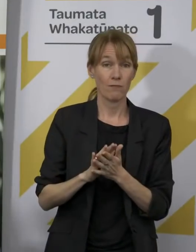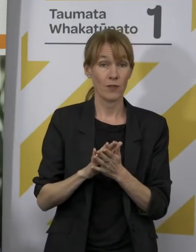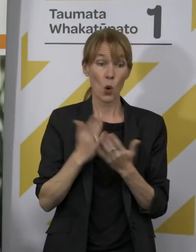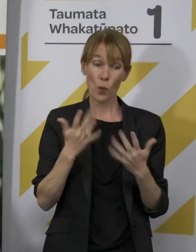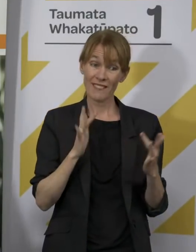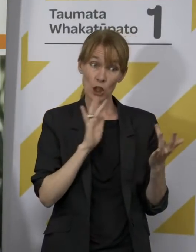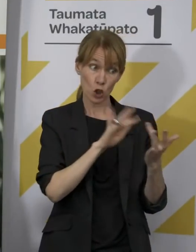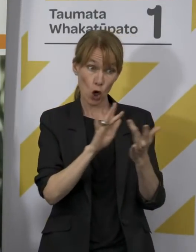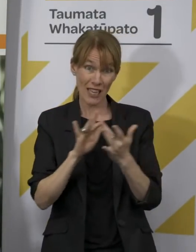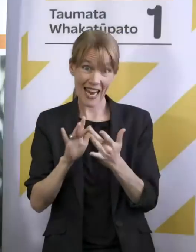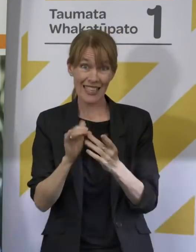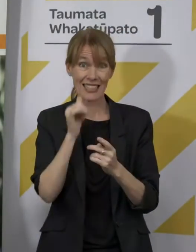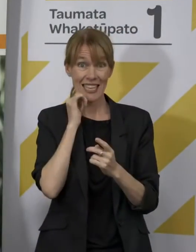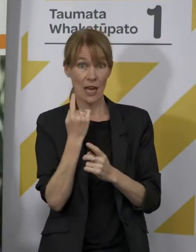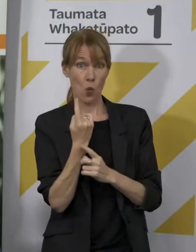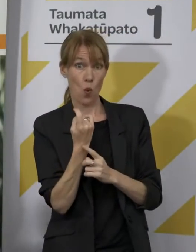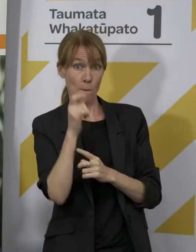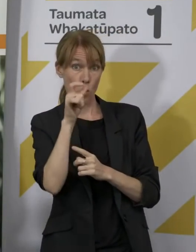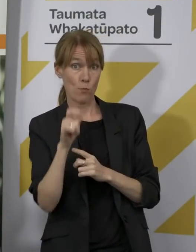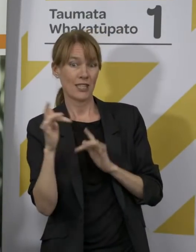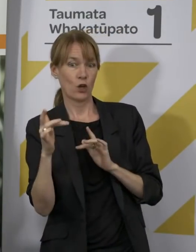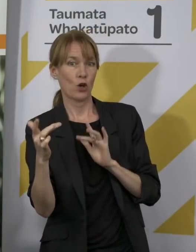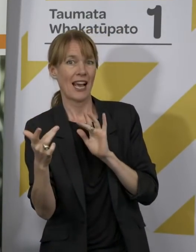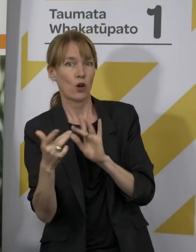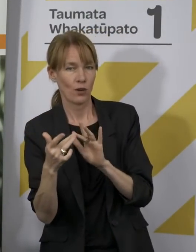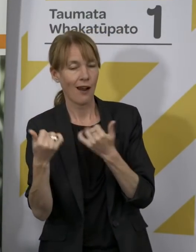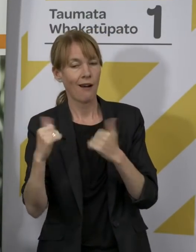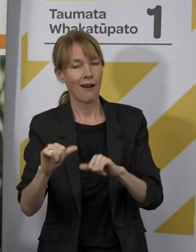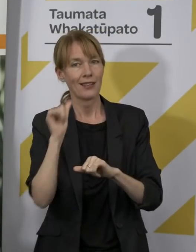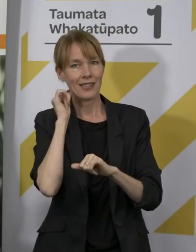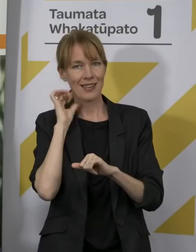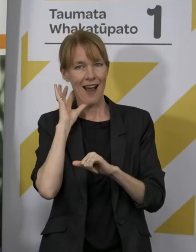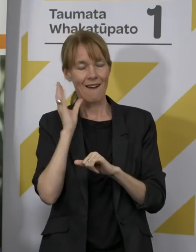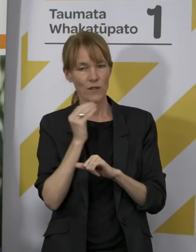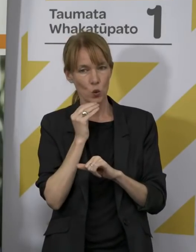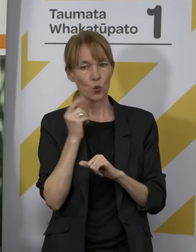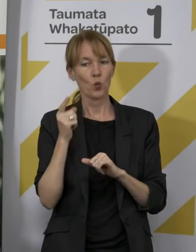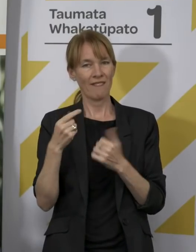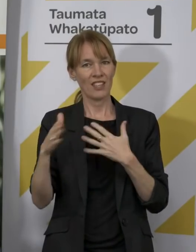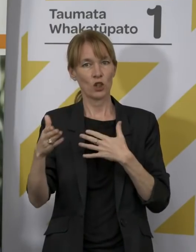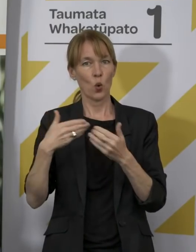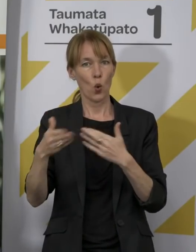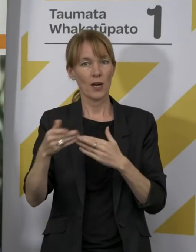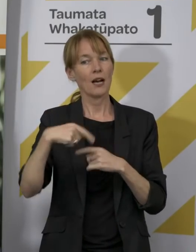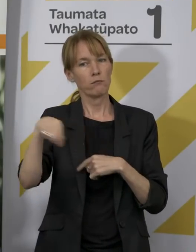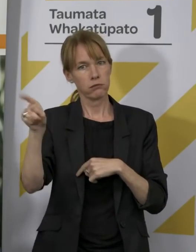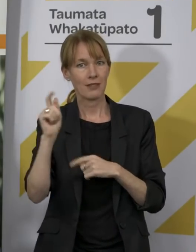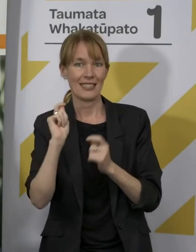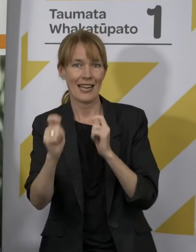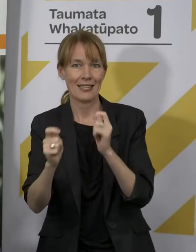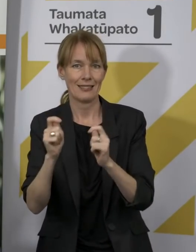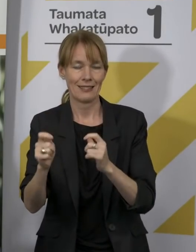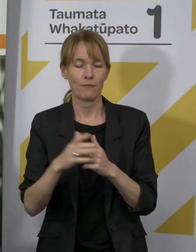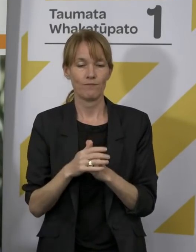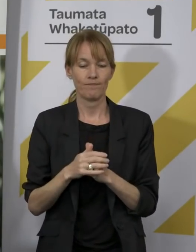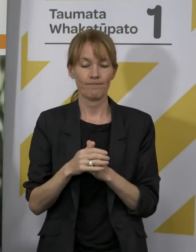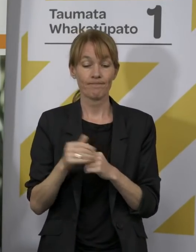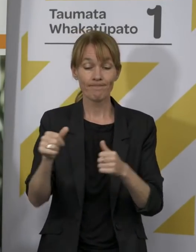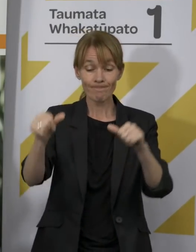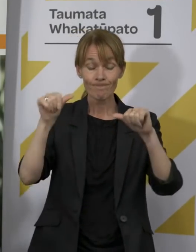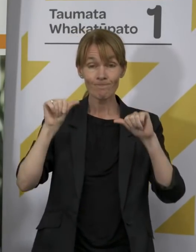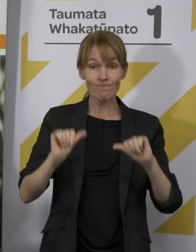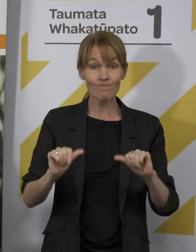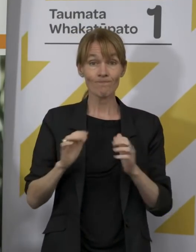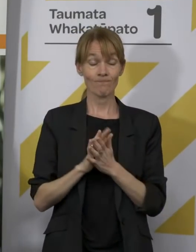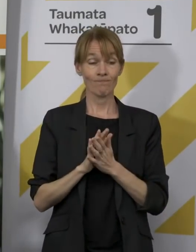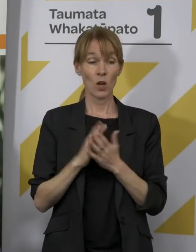person was located yesterday afternoon, and testing's been arranged there. The next group we followed